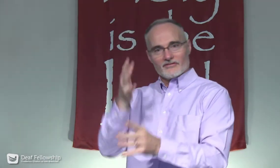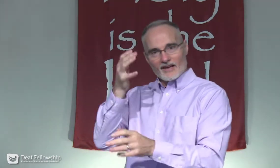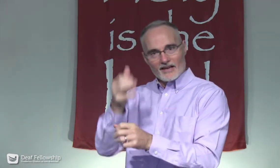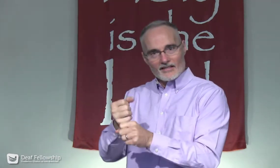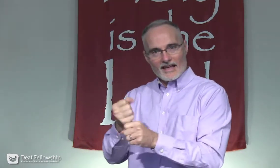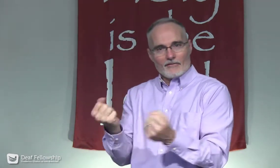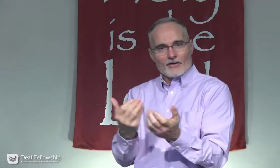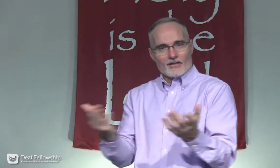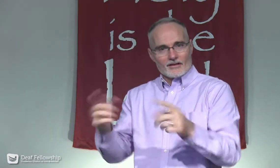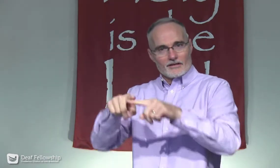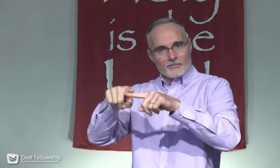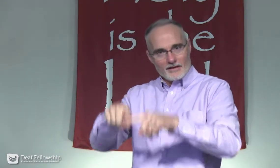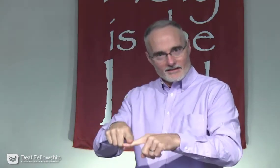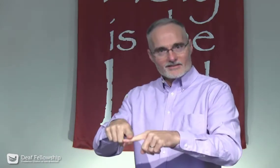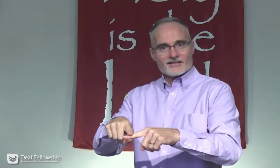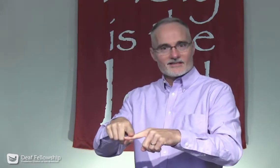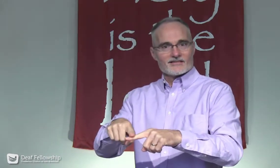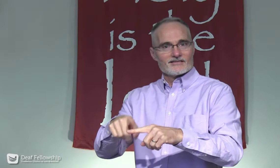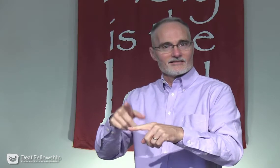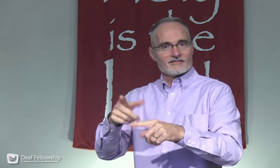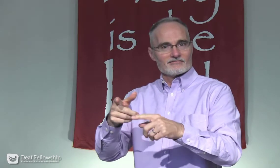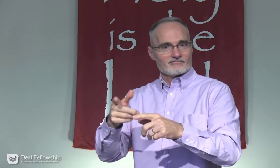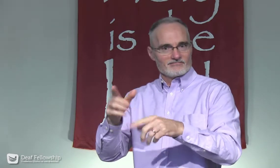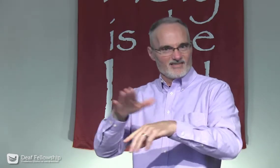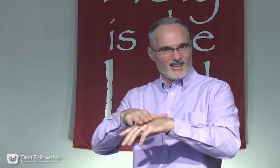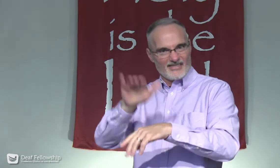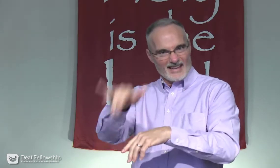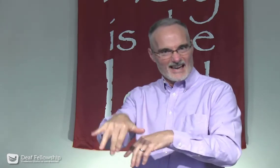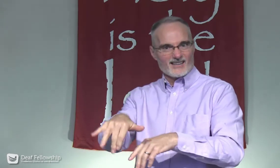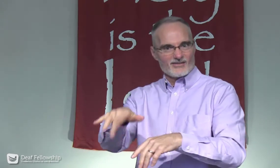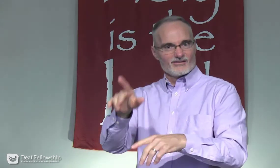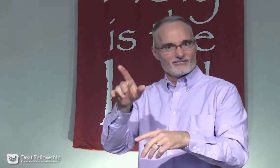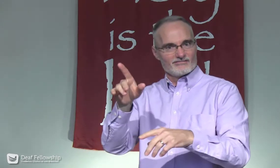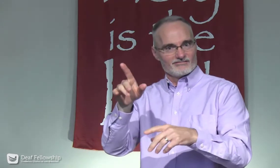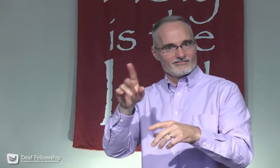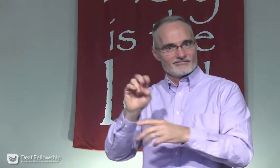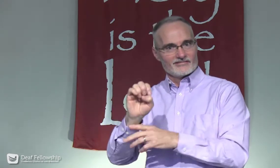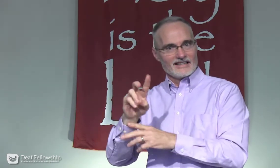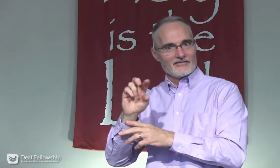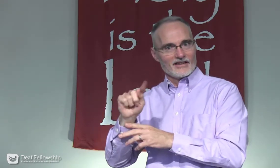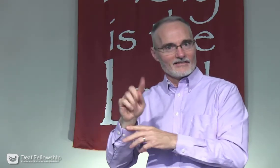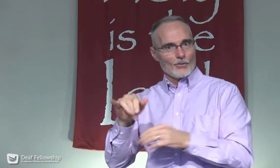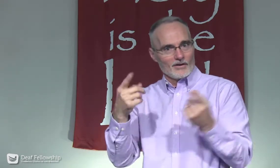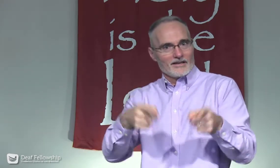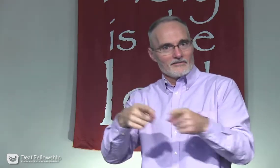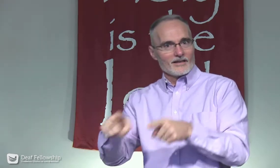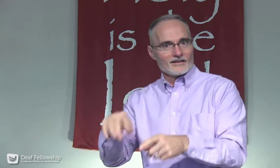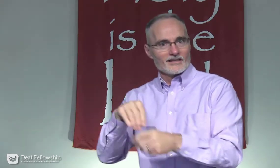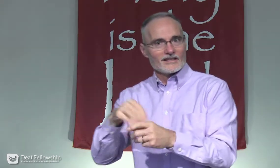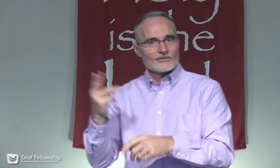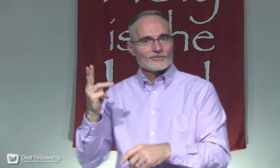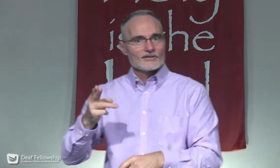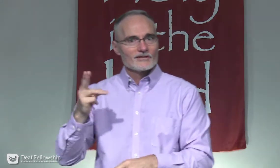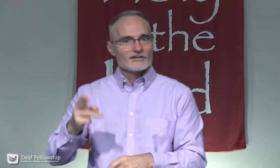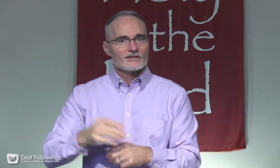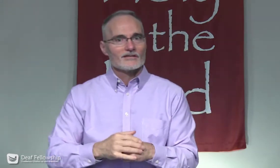Our faith, the Christian faith, is entirely dependent on that event, that